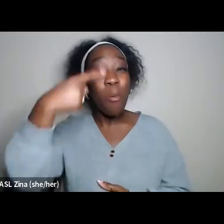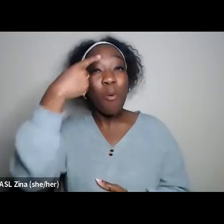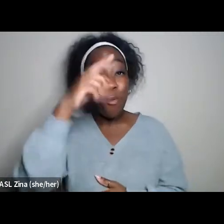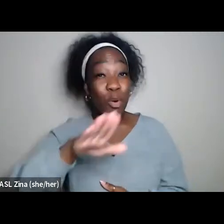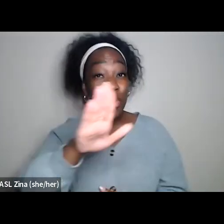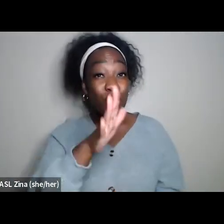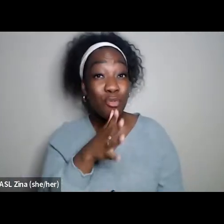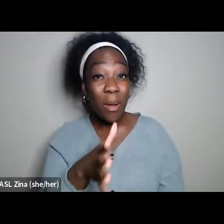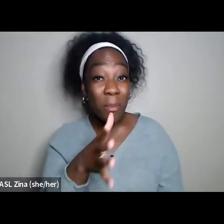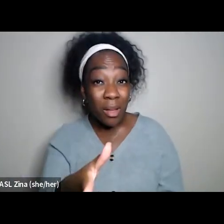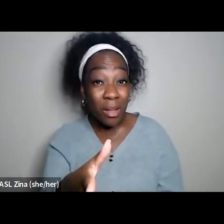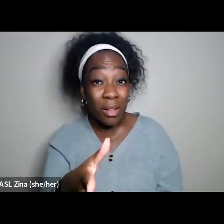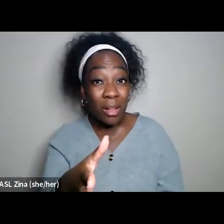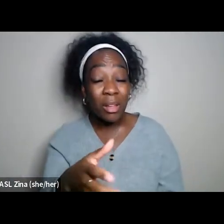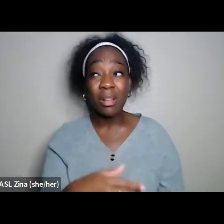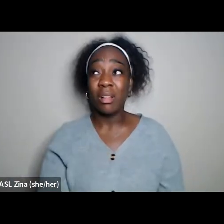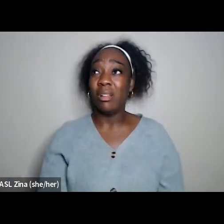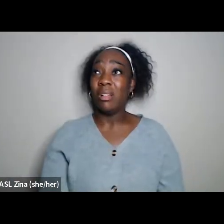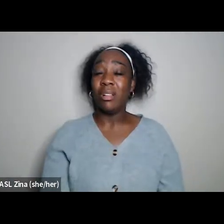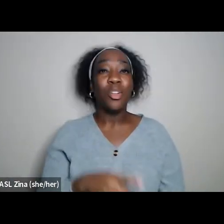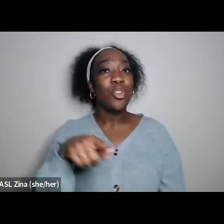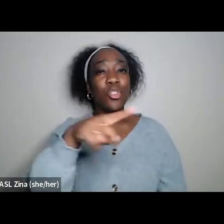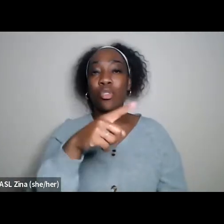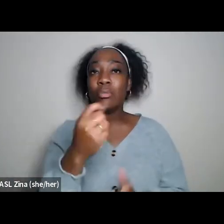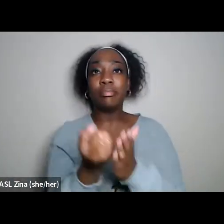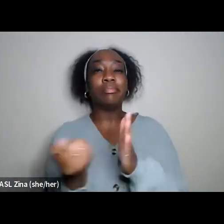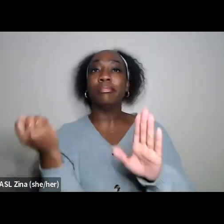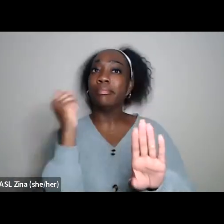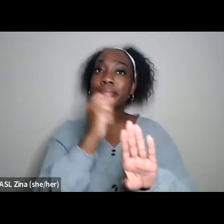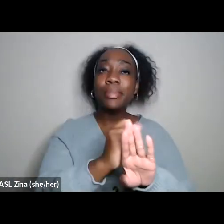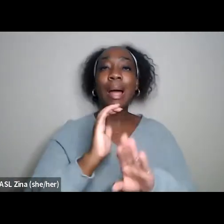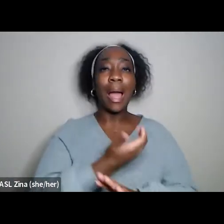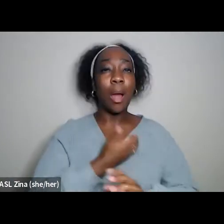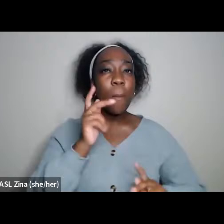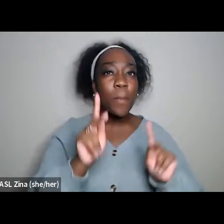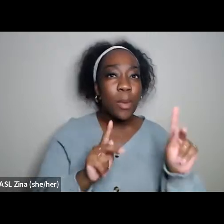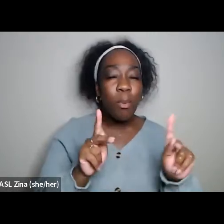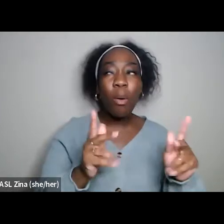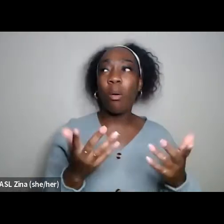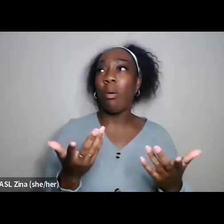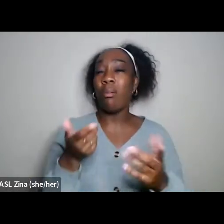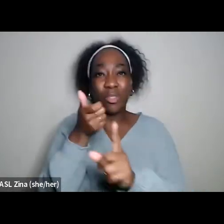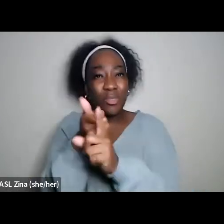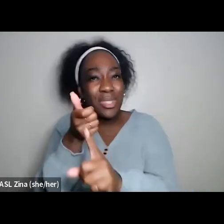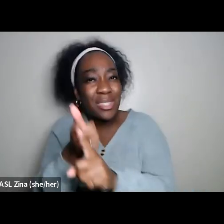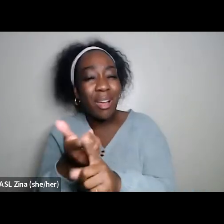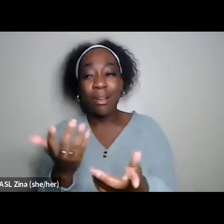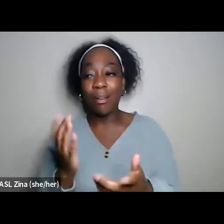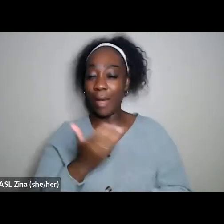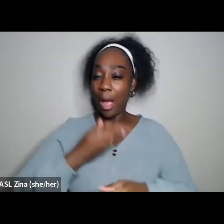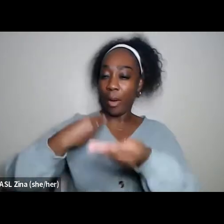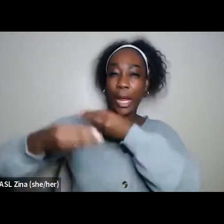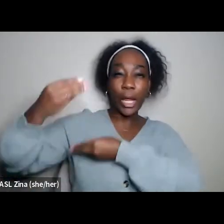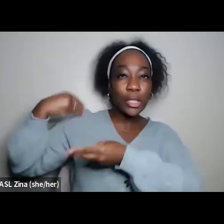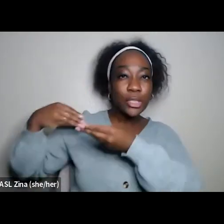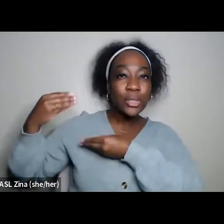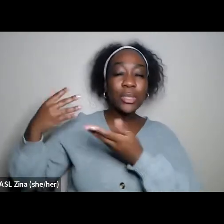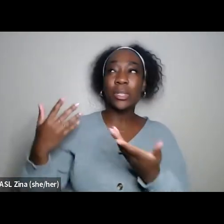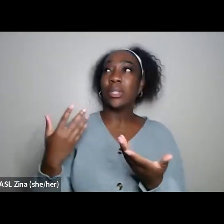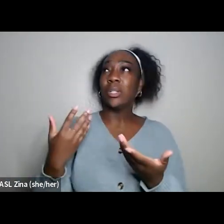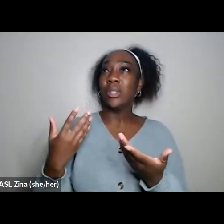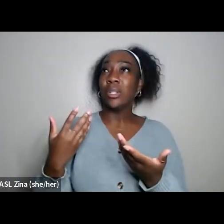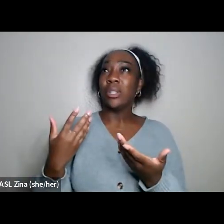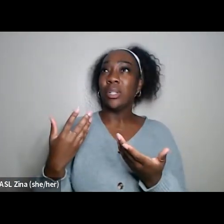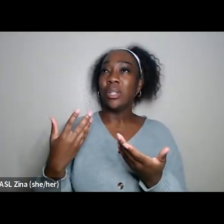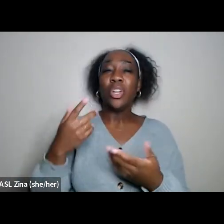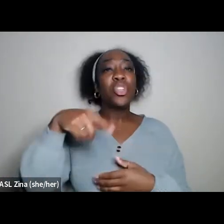you're betraying our people, you're betraying yourself, you're betraying our ancestors, you're betraying